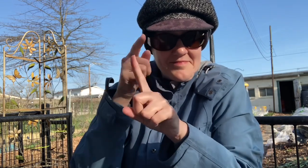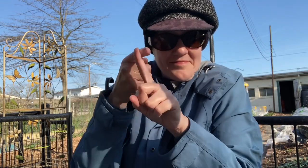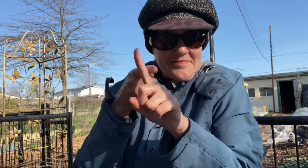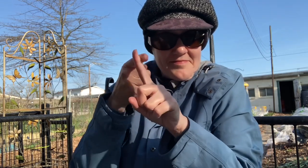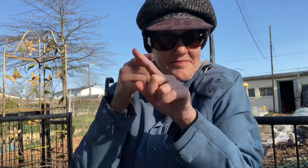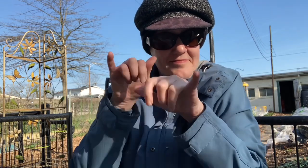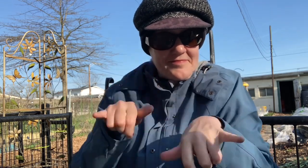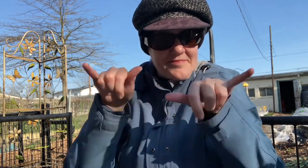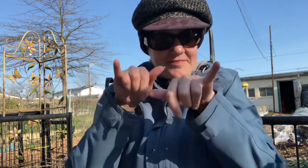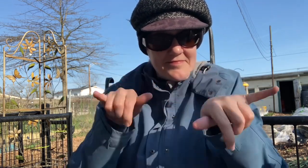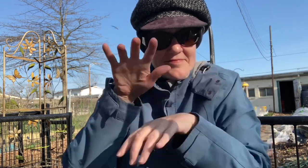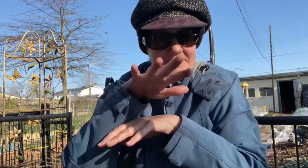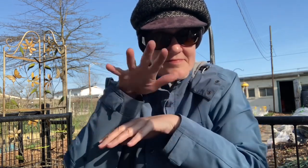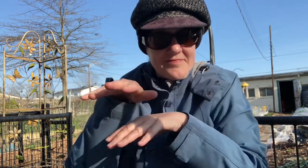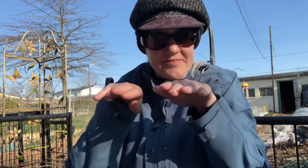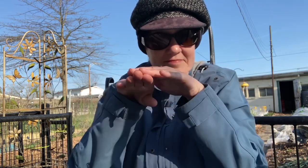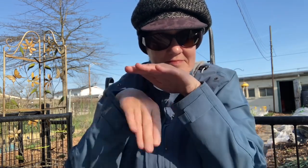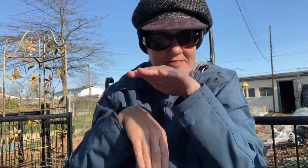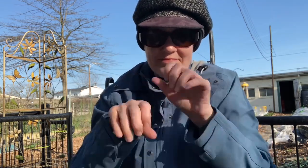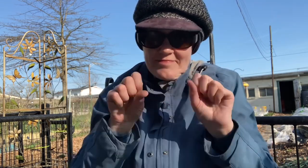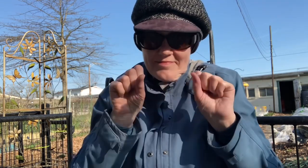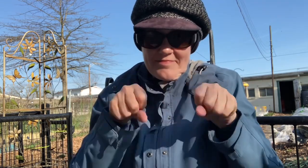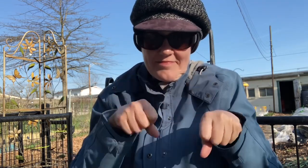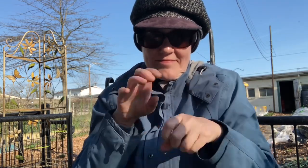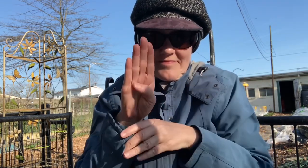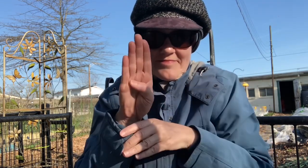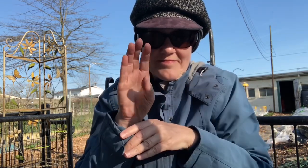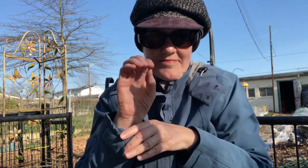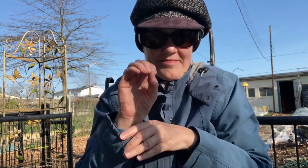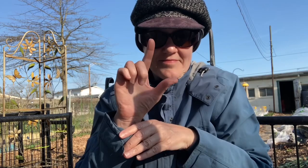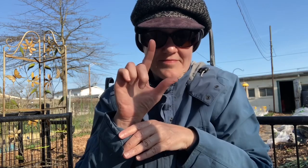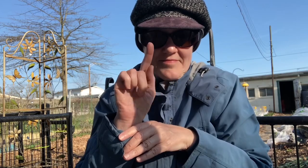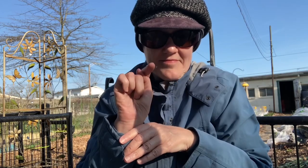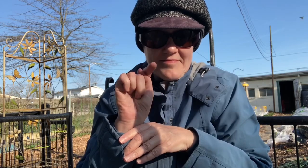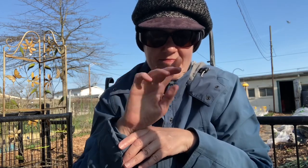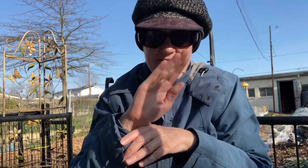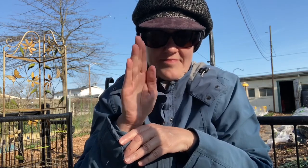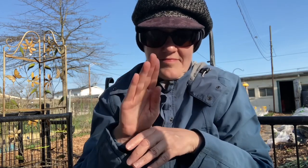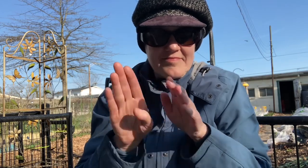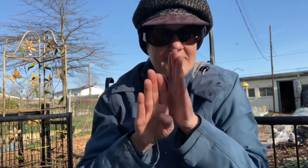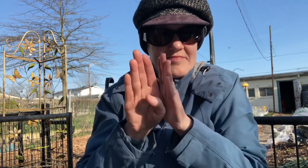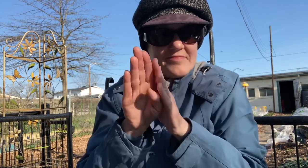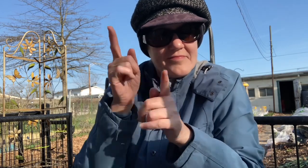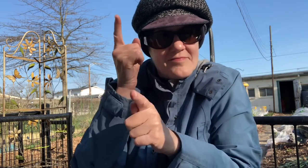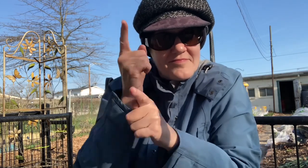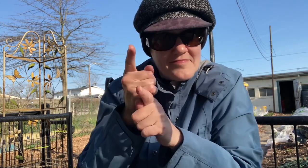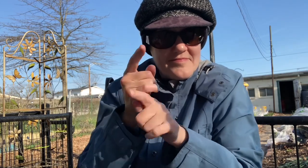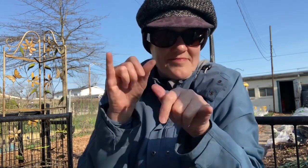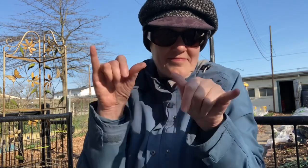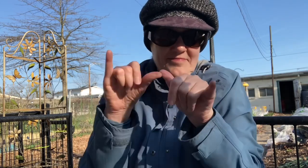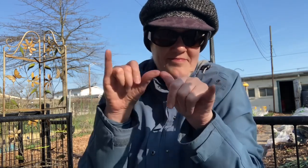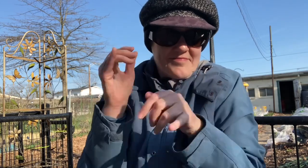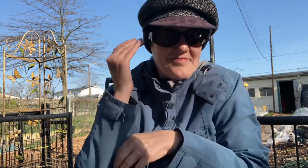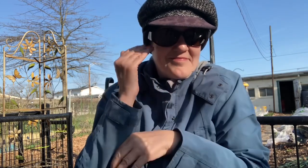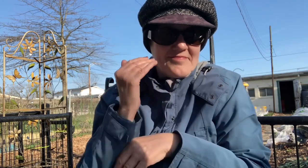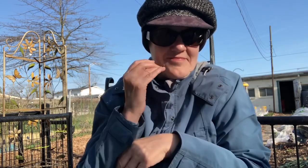exposed to temperatures below 55 consistently, they can bolt. They'll never develop the right size